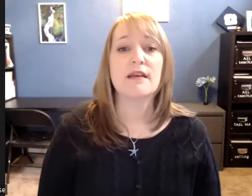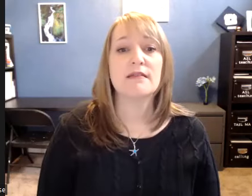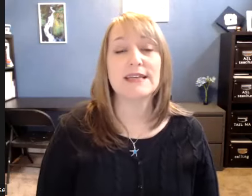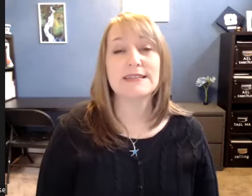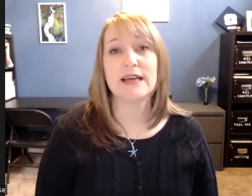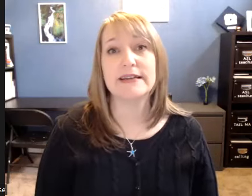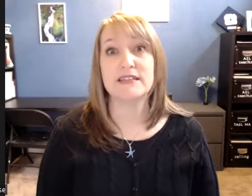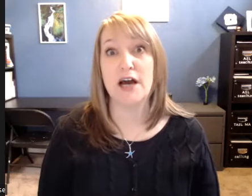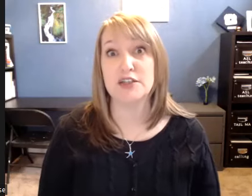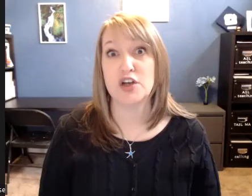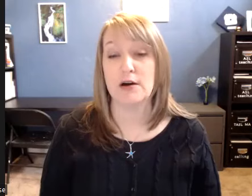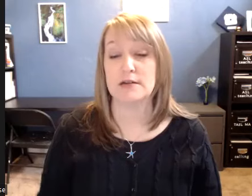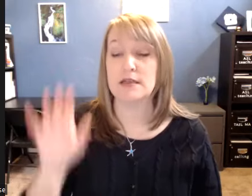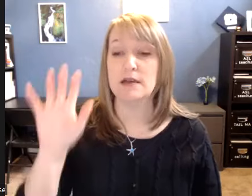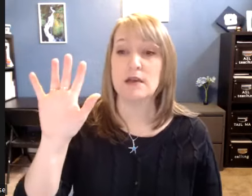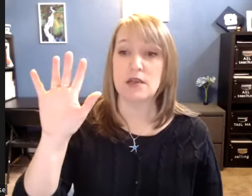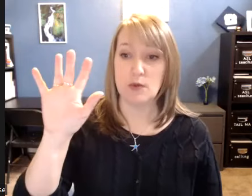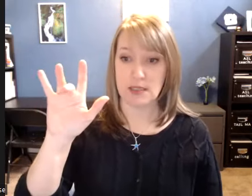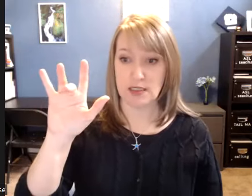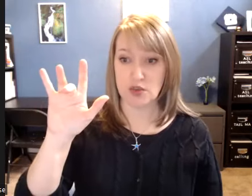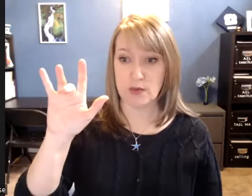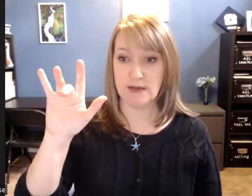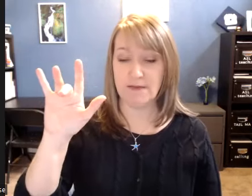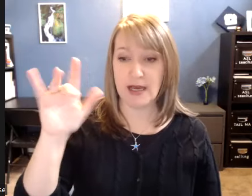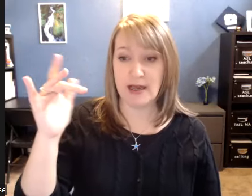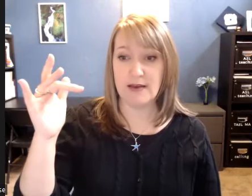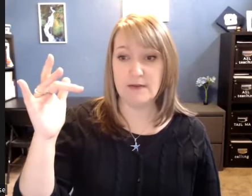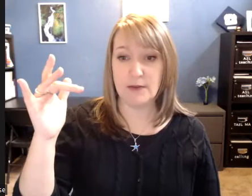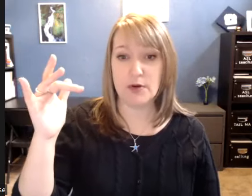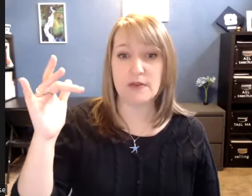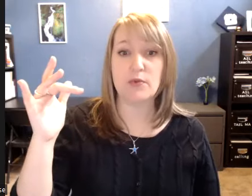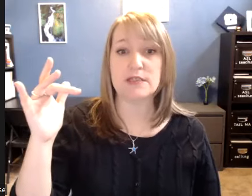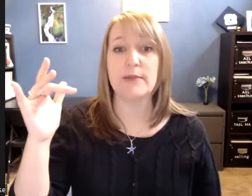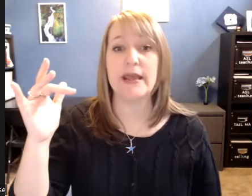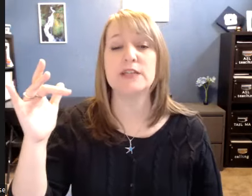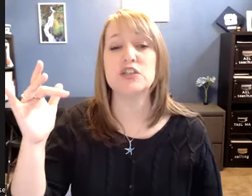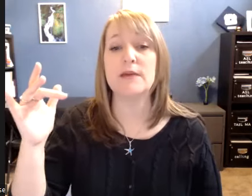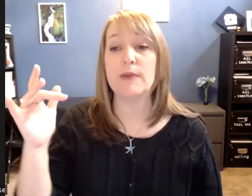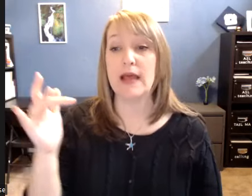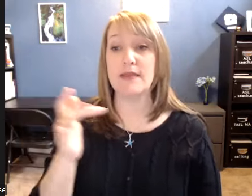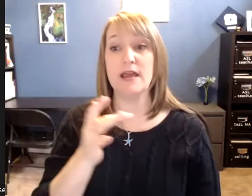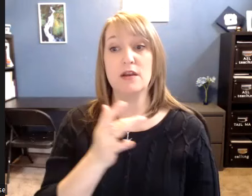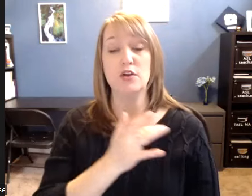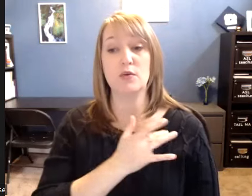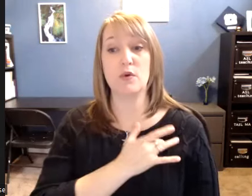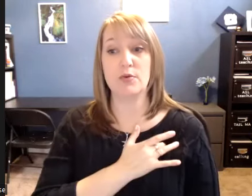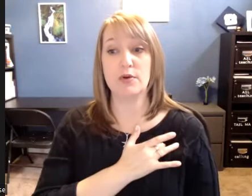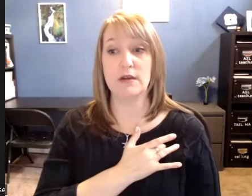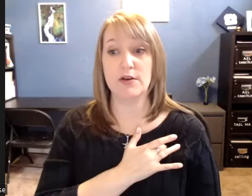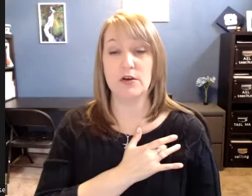The next sign is touch heart. You want that 25 birthday, what's up handshake, and then you put it on your